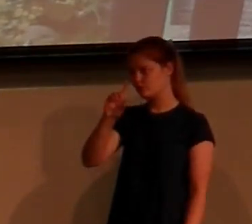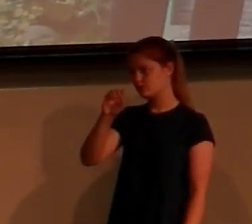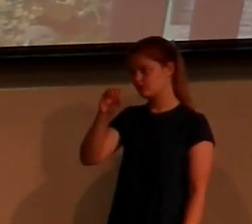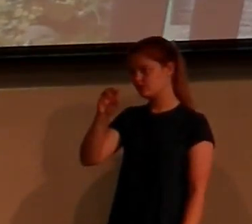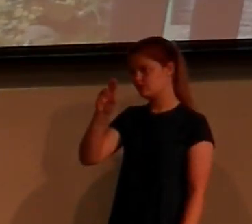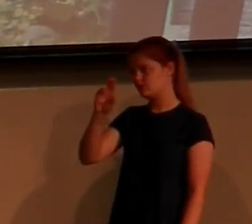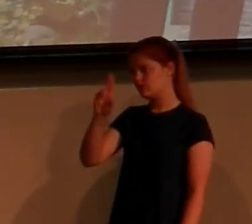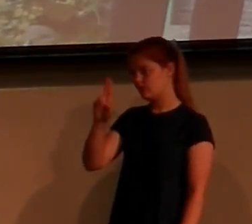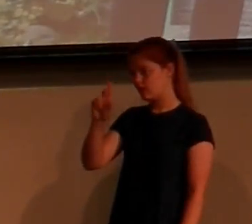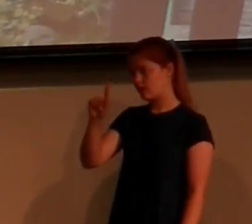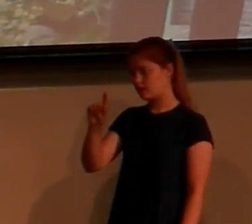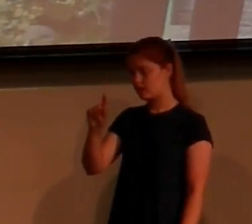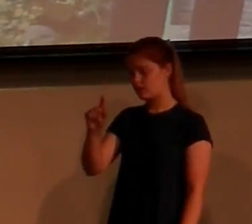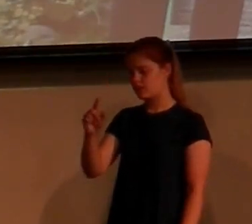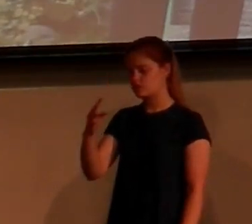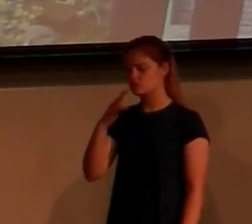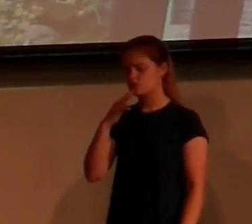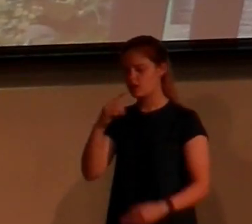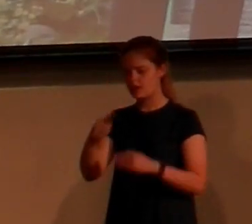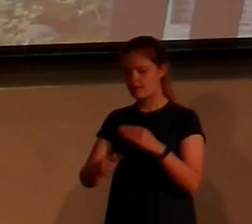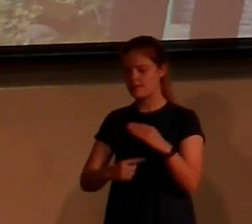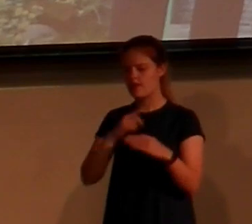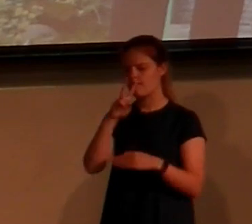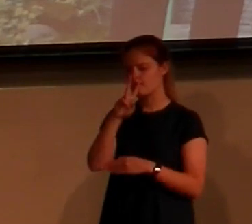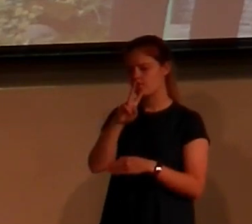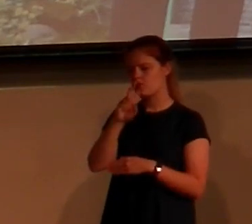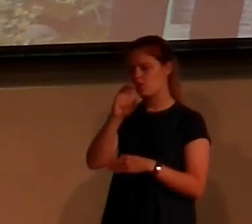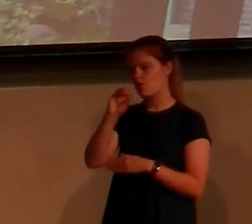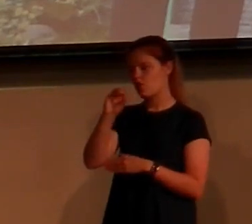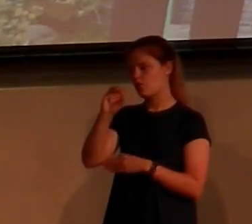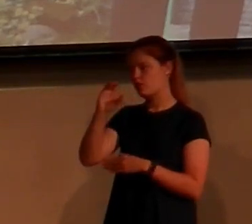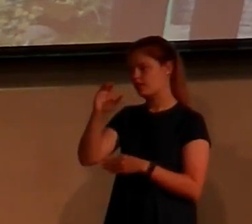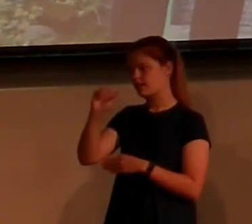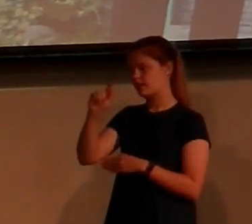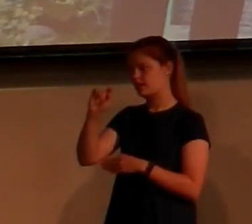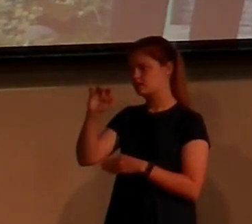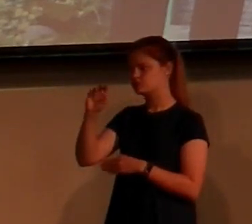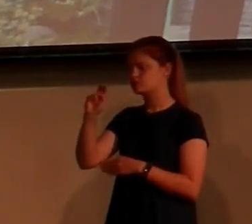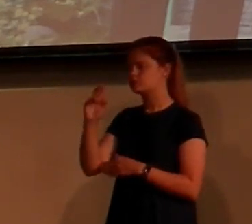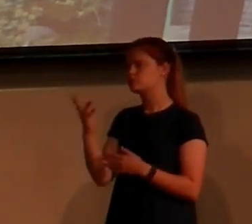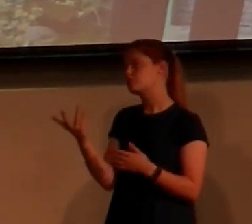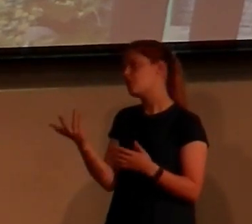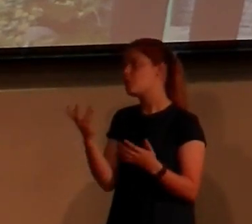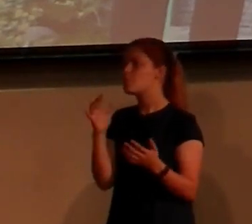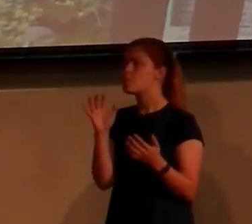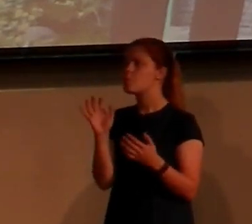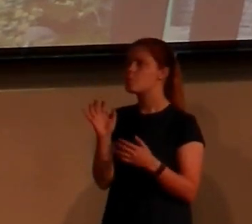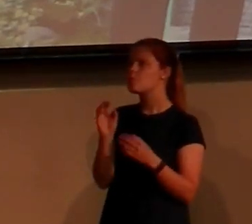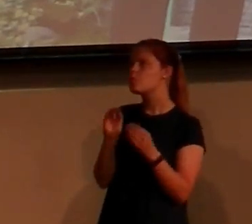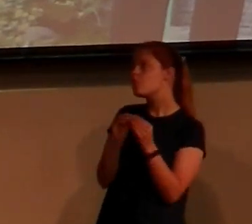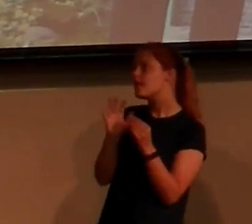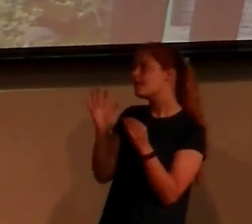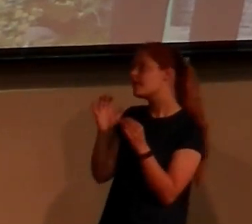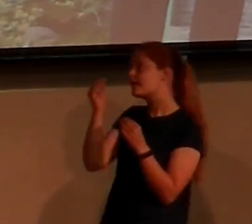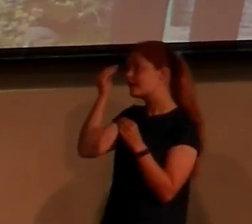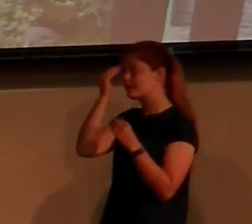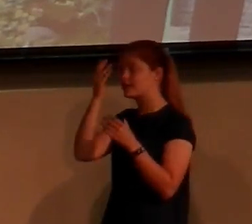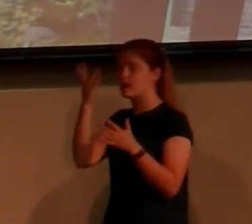spoke on that occasion. It was actually more like an announcement, but he was